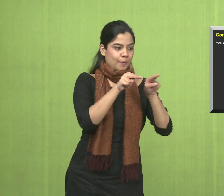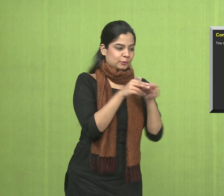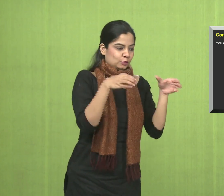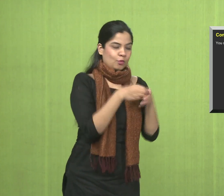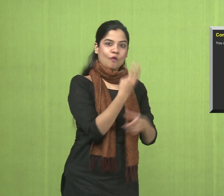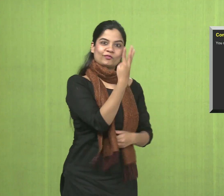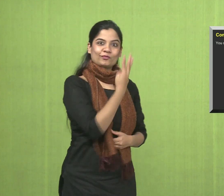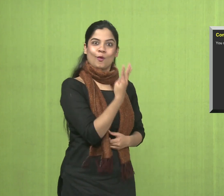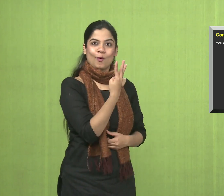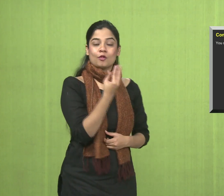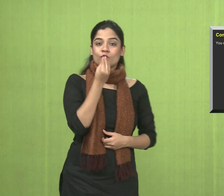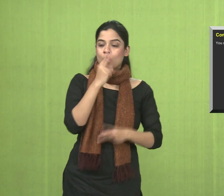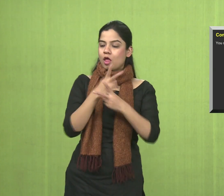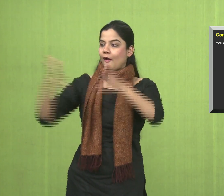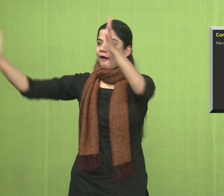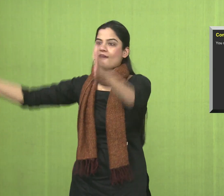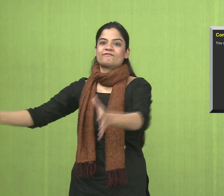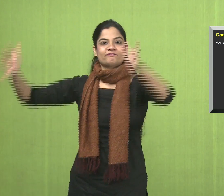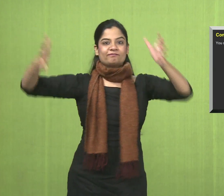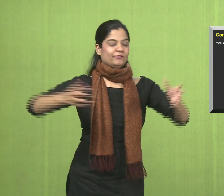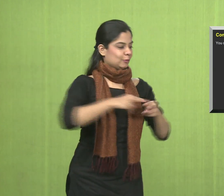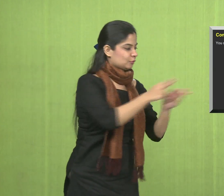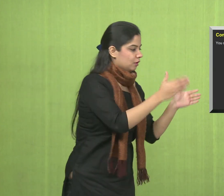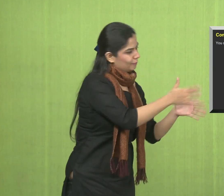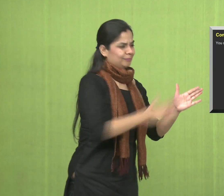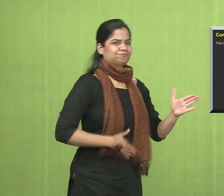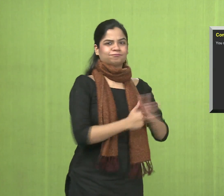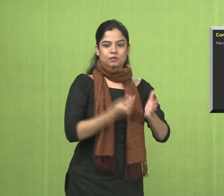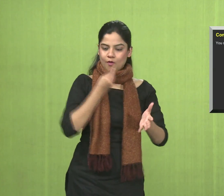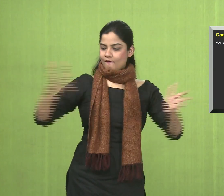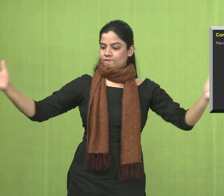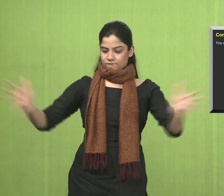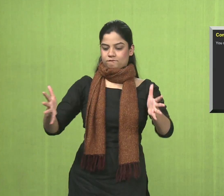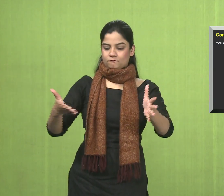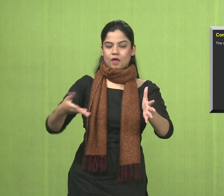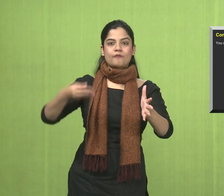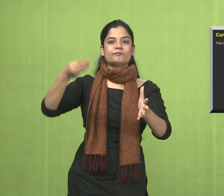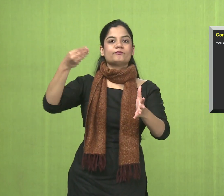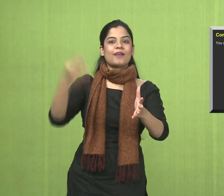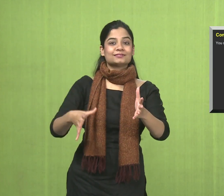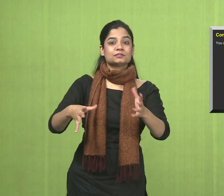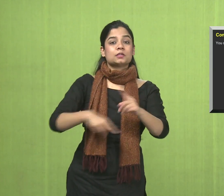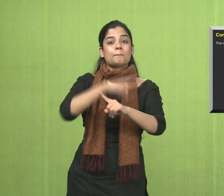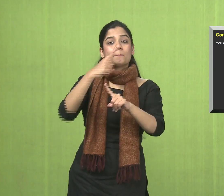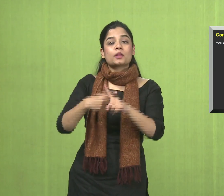Make sure that the money is not wasted. Do not buy in excess when you know it will get